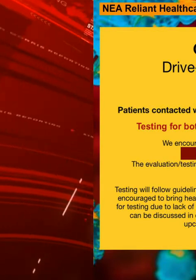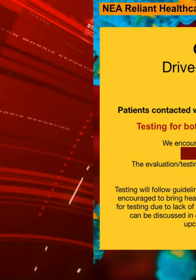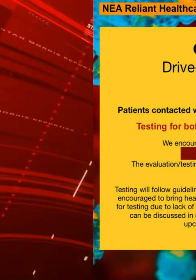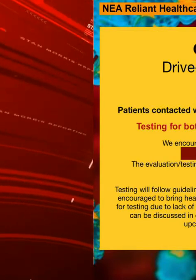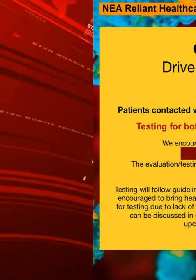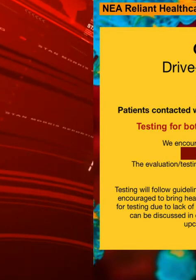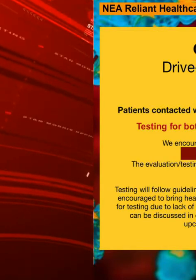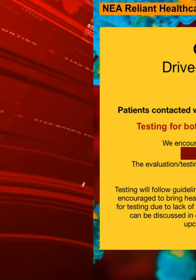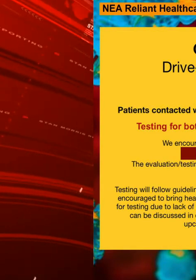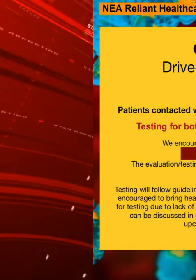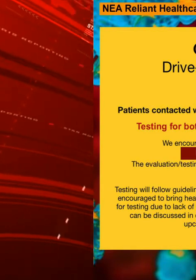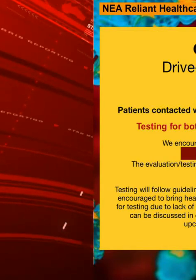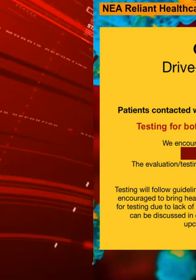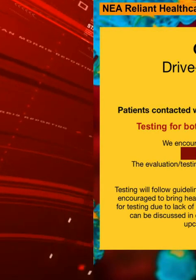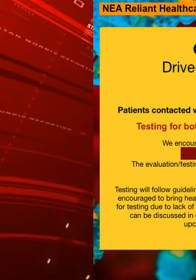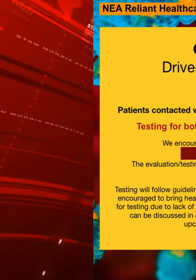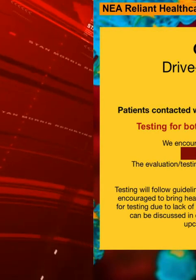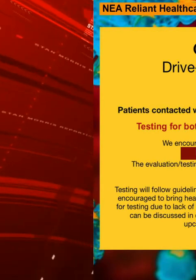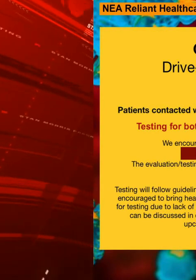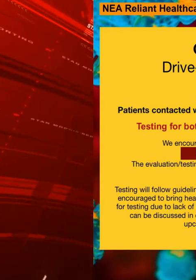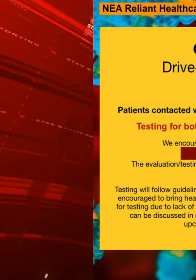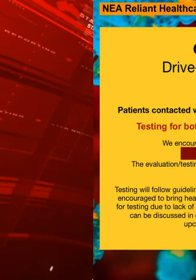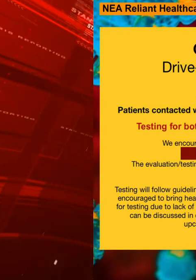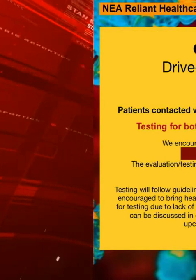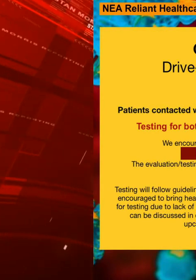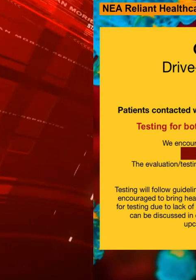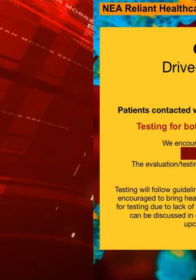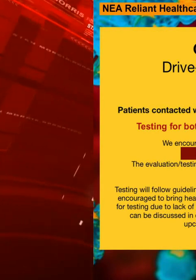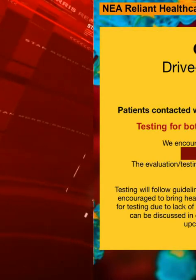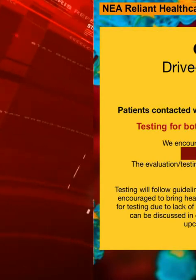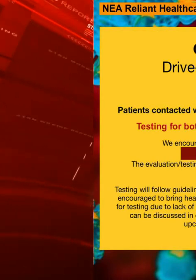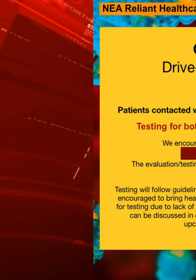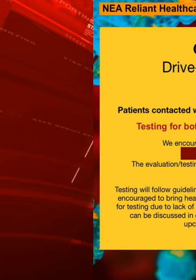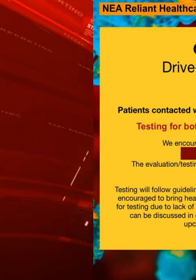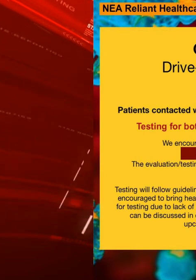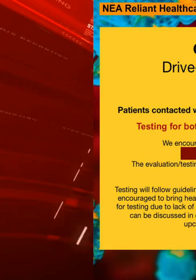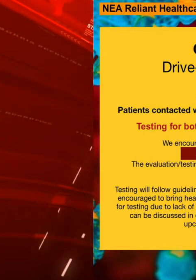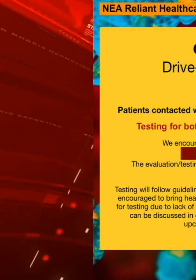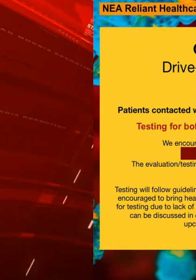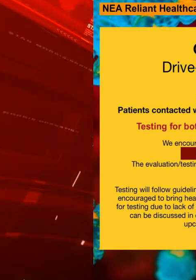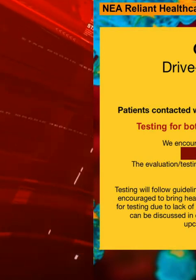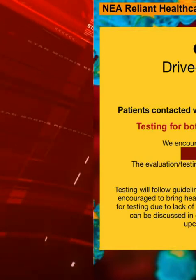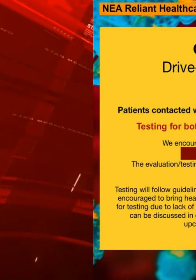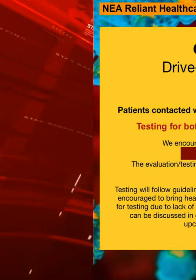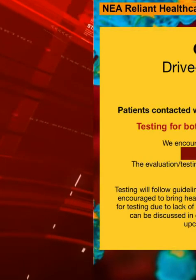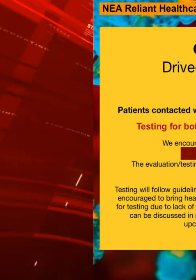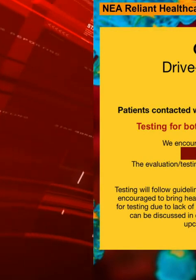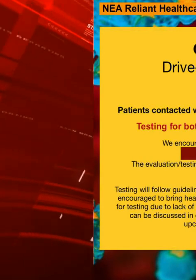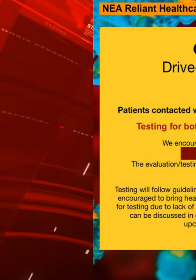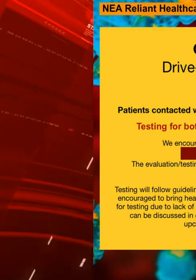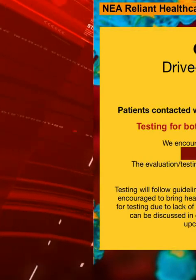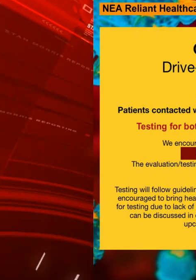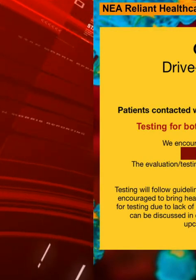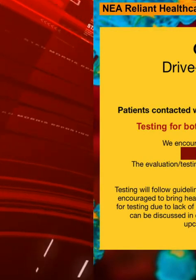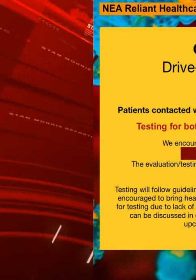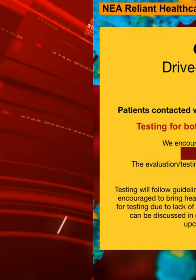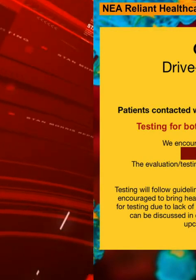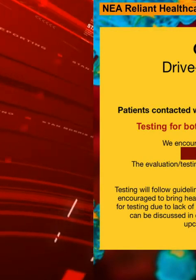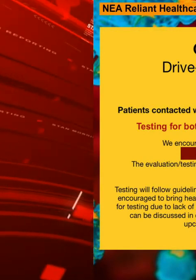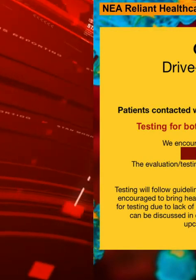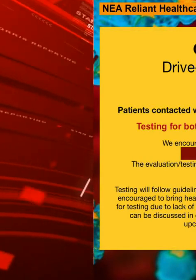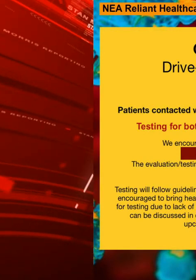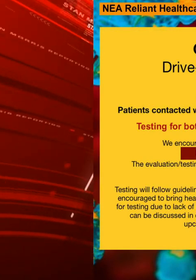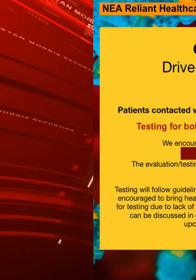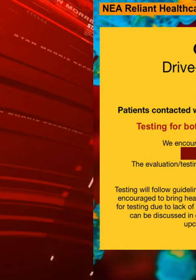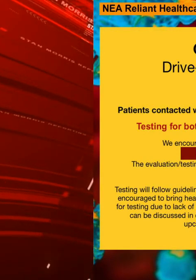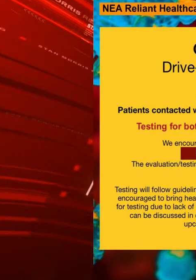meet that if any county would. Well, guess what? Today, they are doing drive-through and walk-up testing in West Memphis, Arkansas. Right?